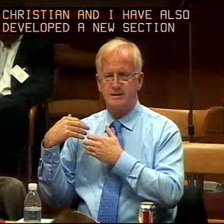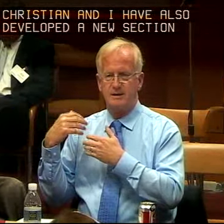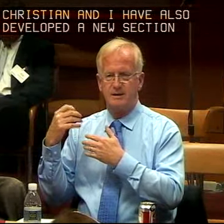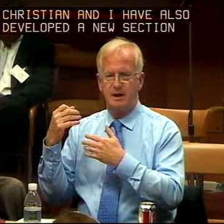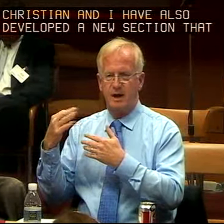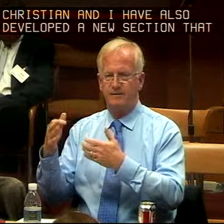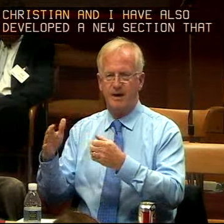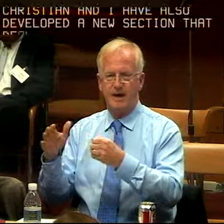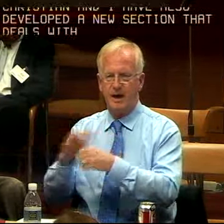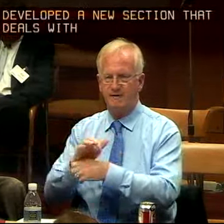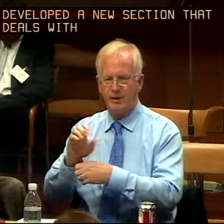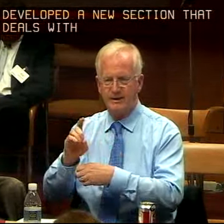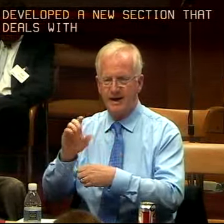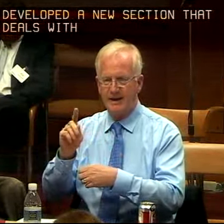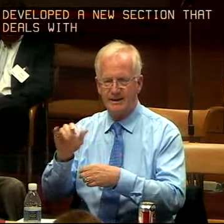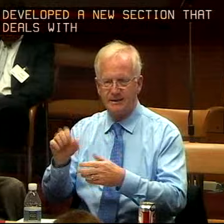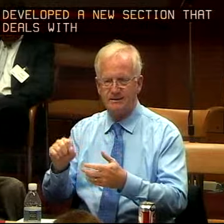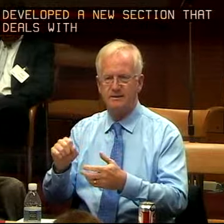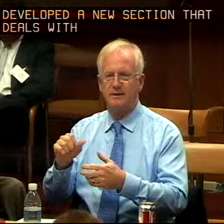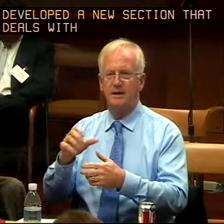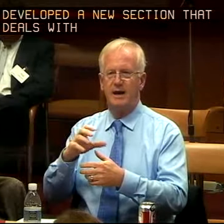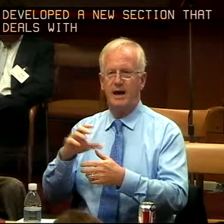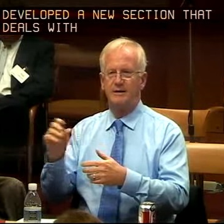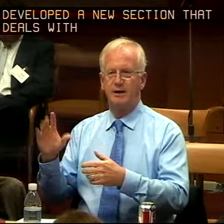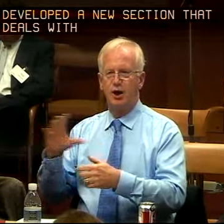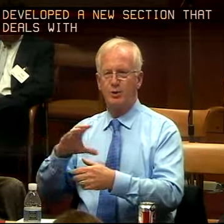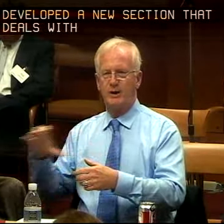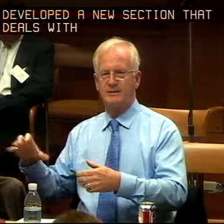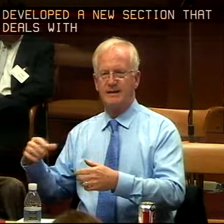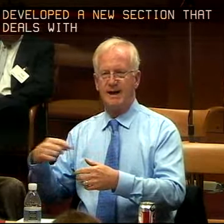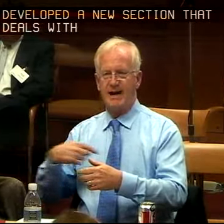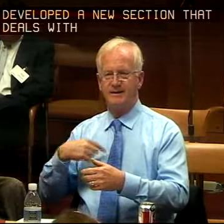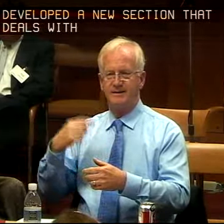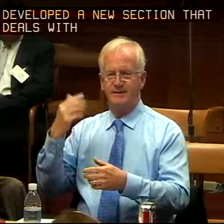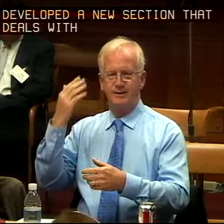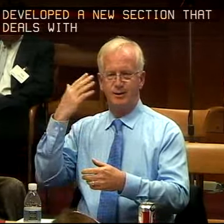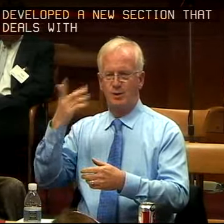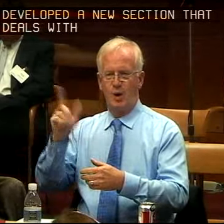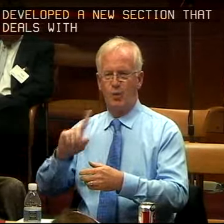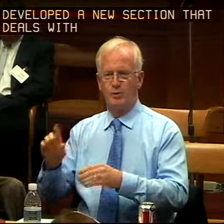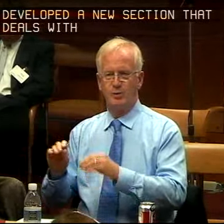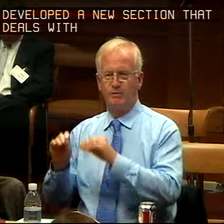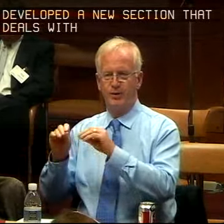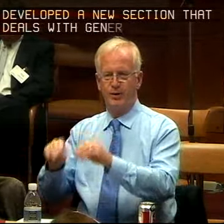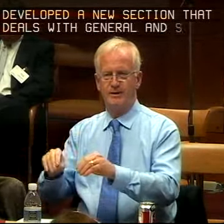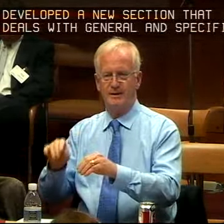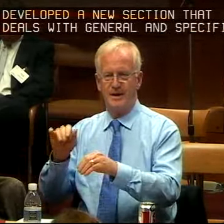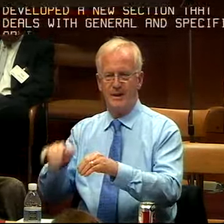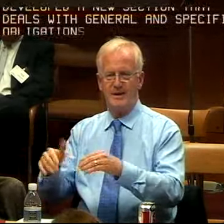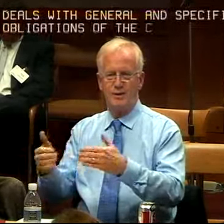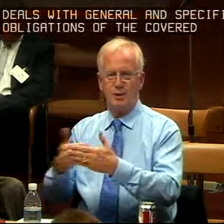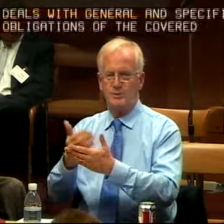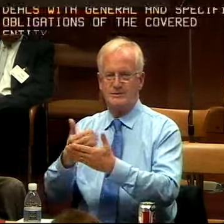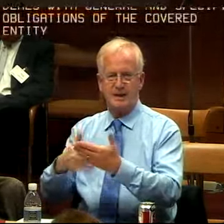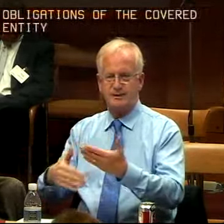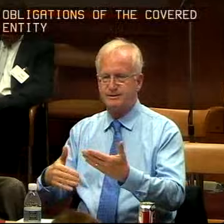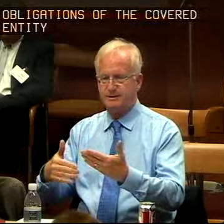and specific obligations of the covered entities. And Christian and I don't know where to put that